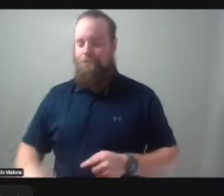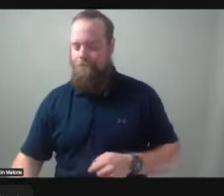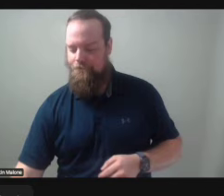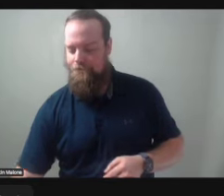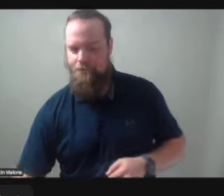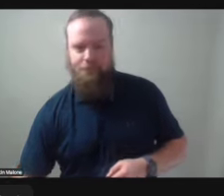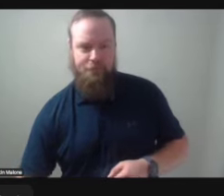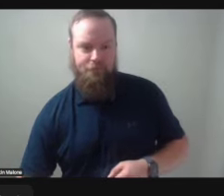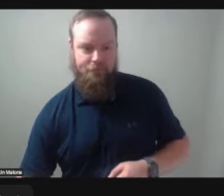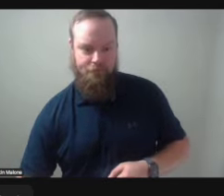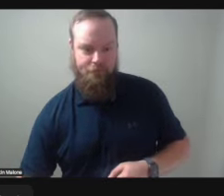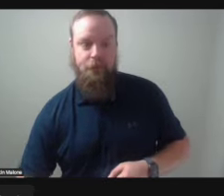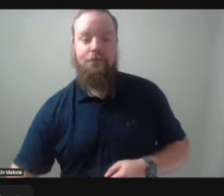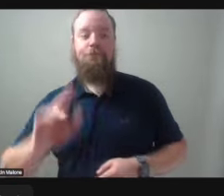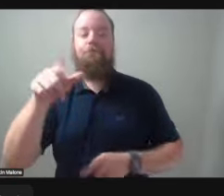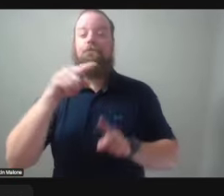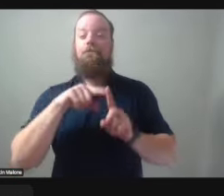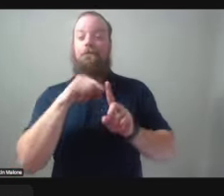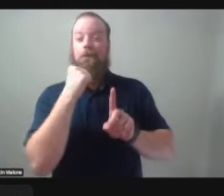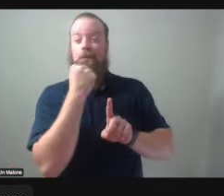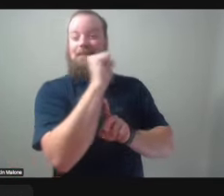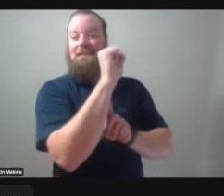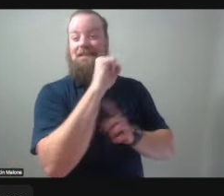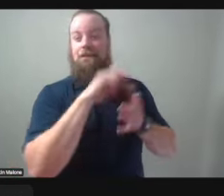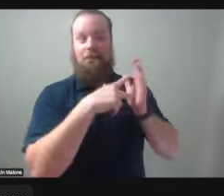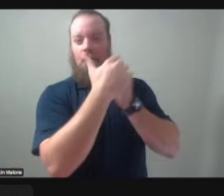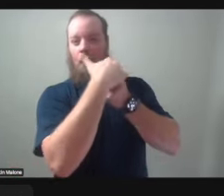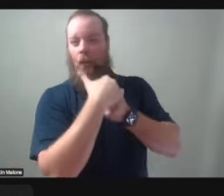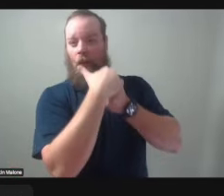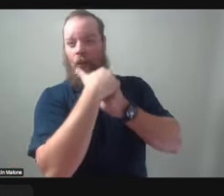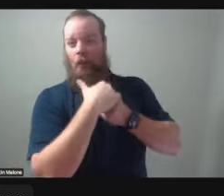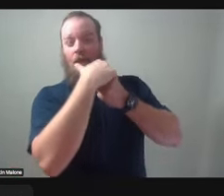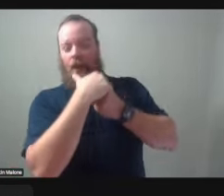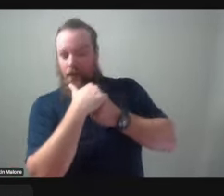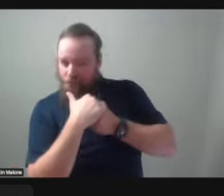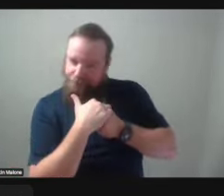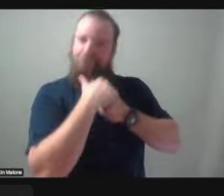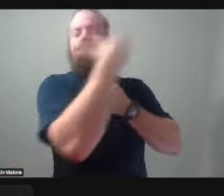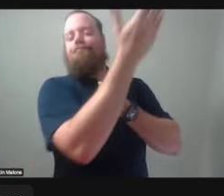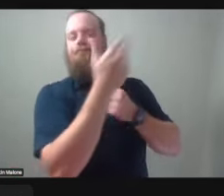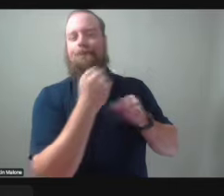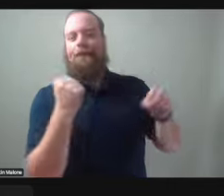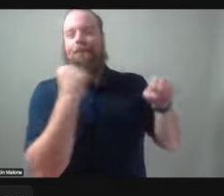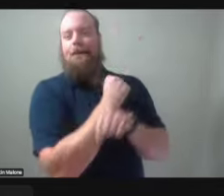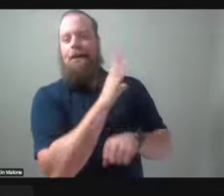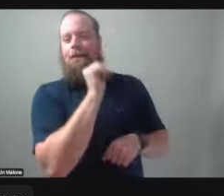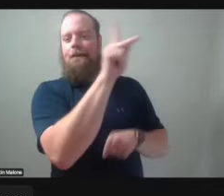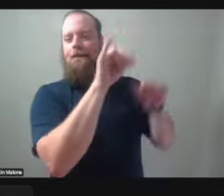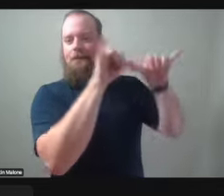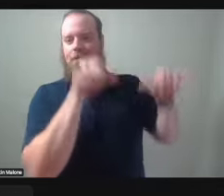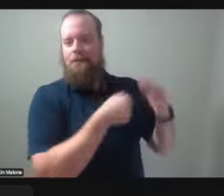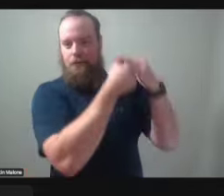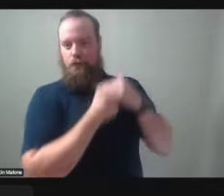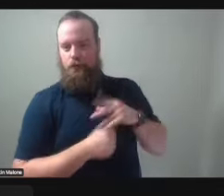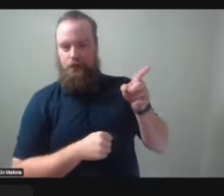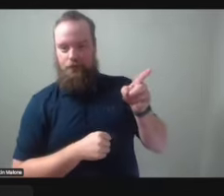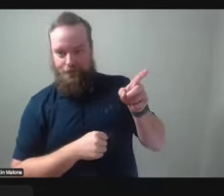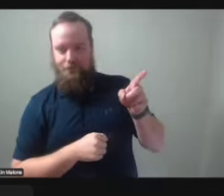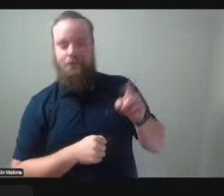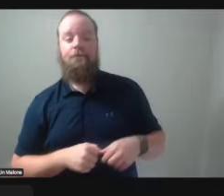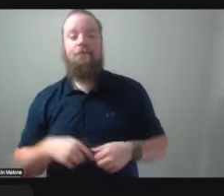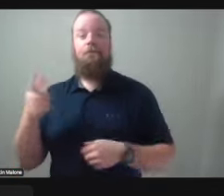pride of deaf culture and affirmation. So that first category that I mentioned